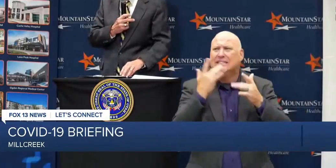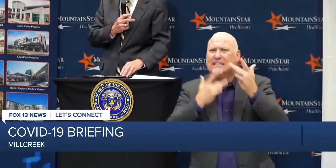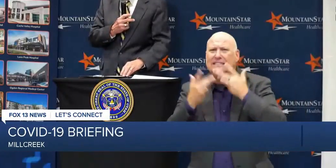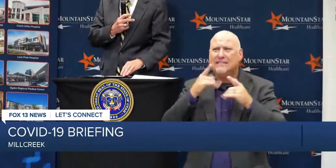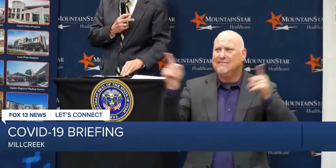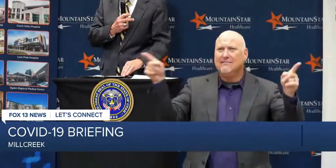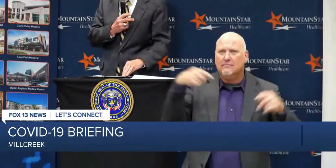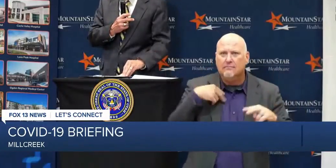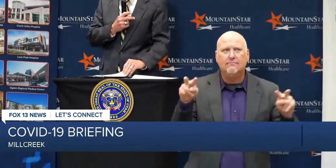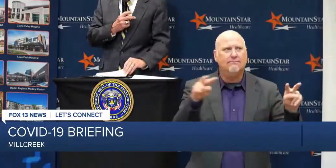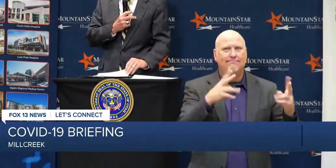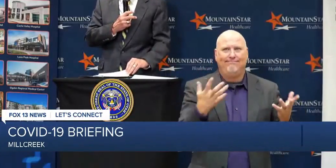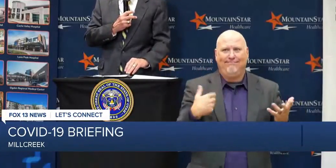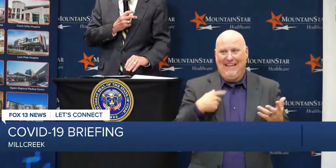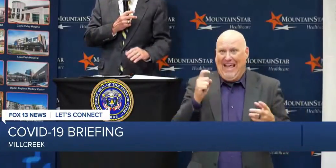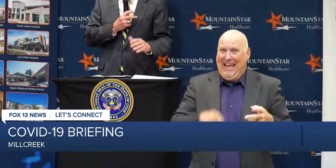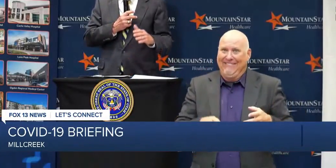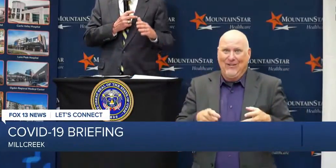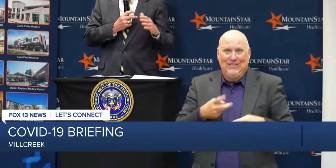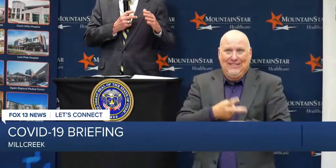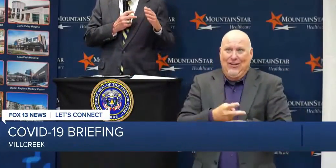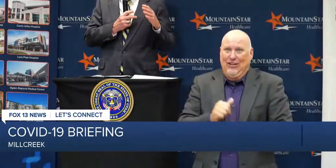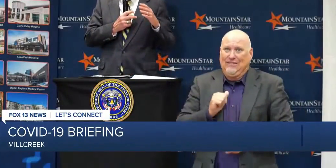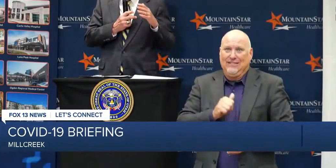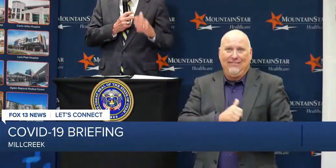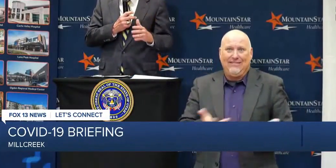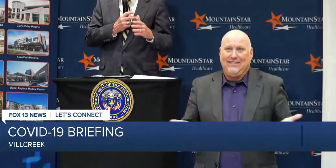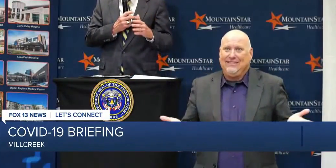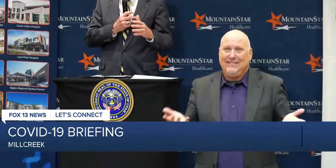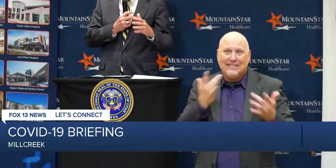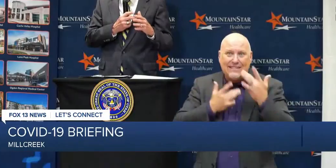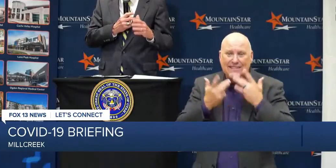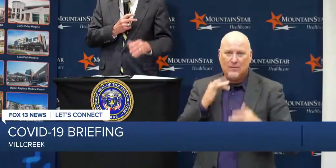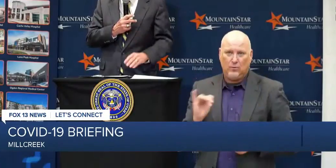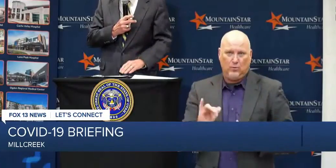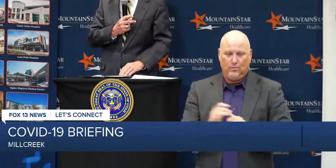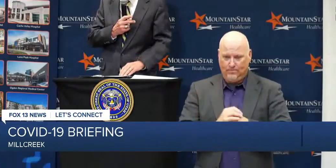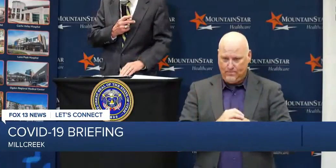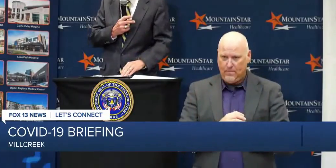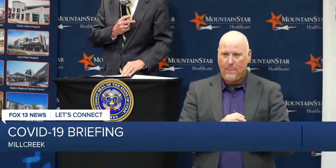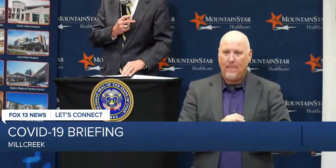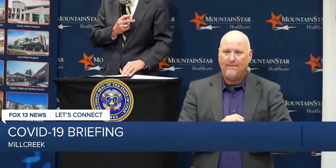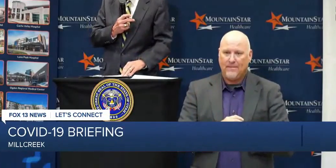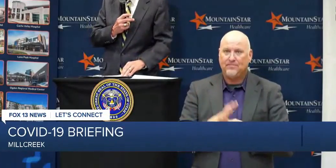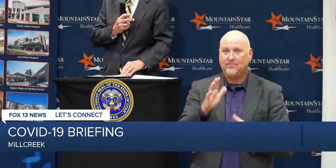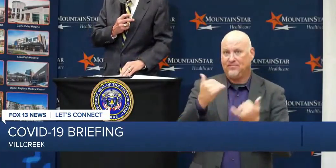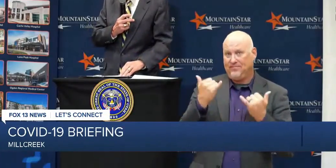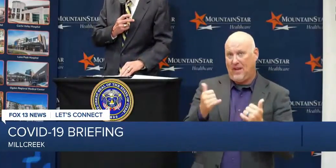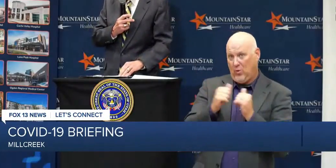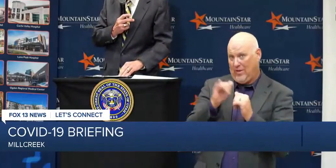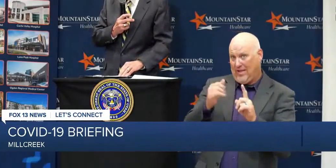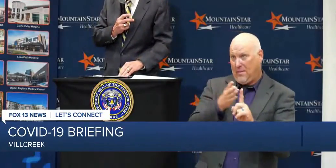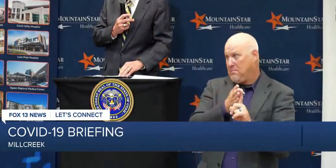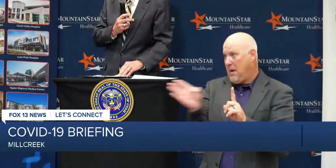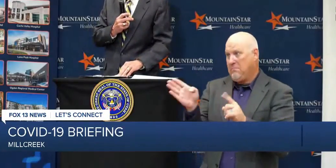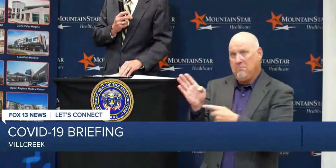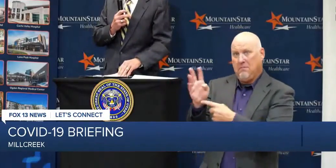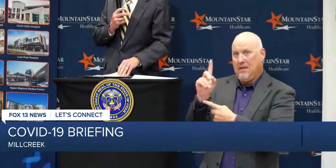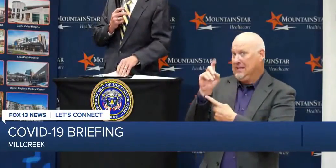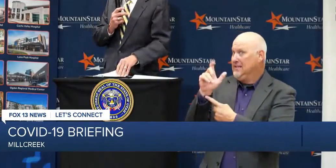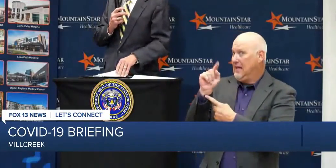sake. Finally, with the Delta variant being so transmissible and so